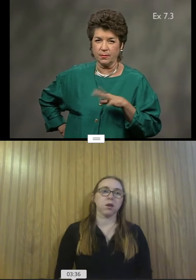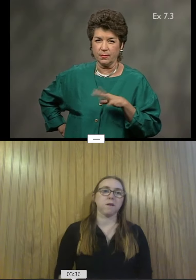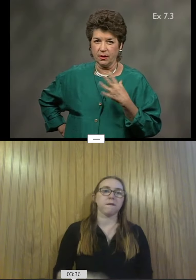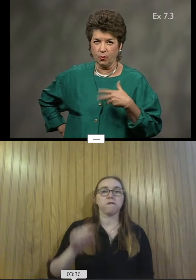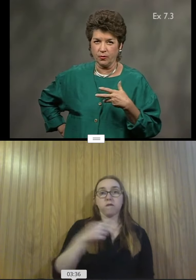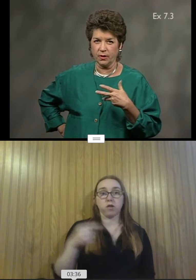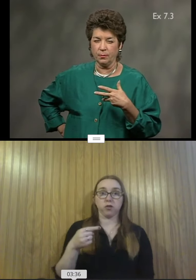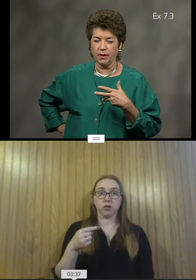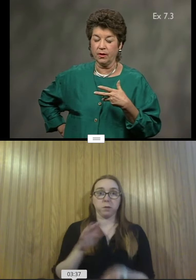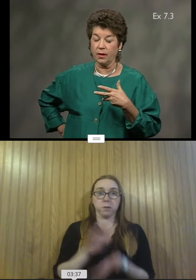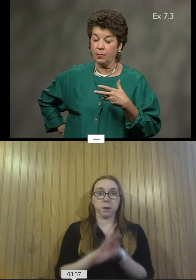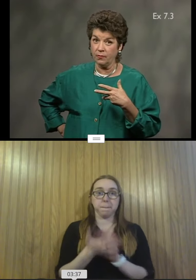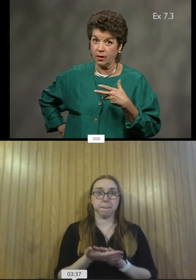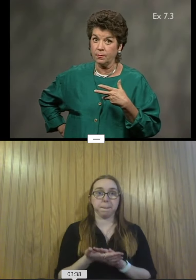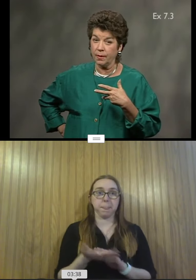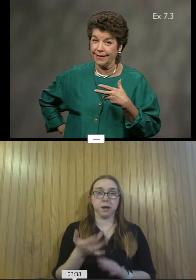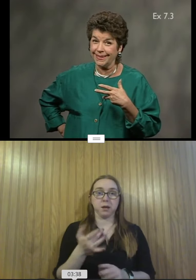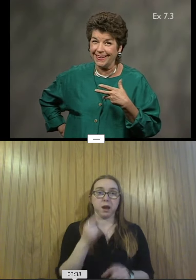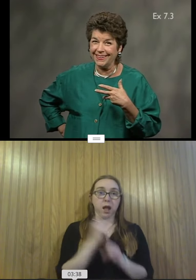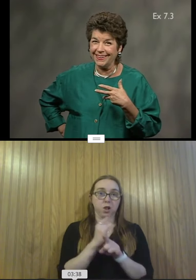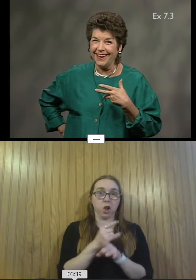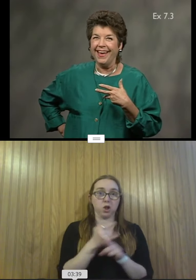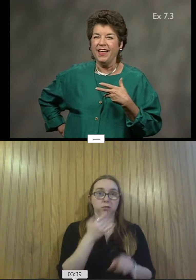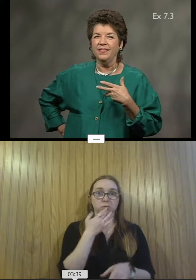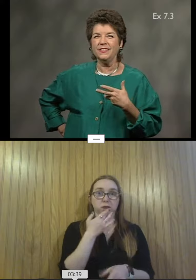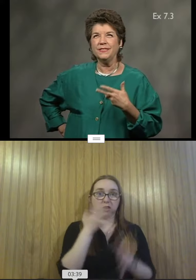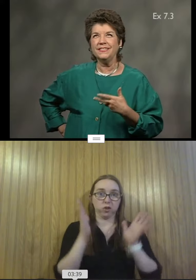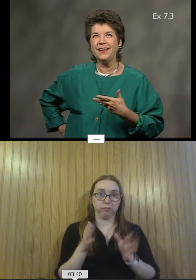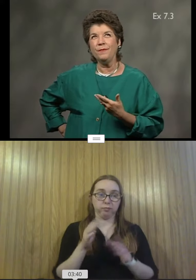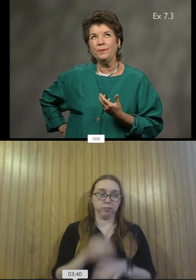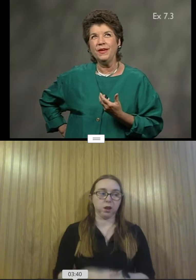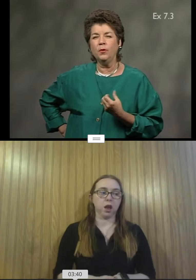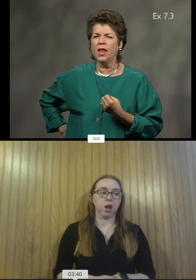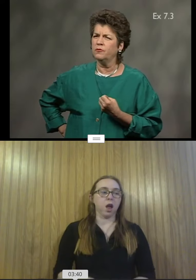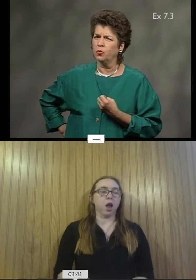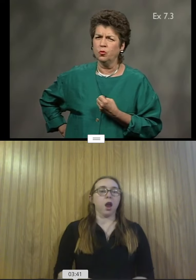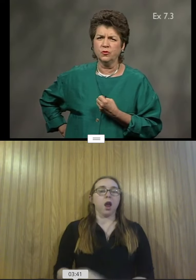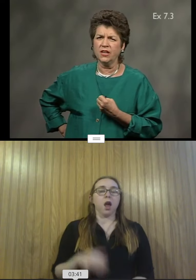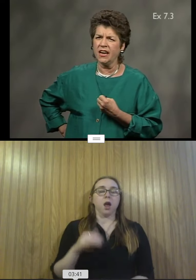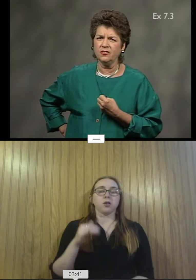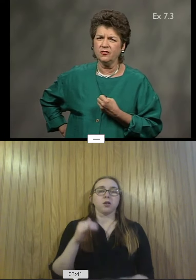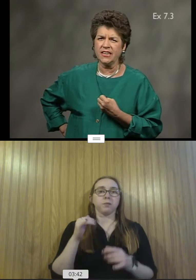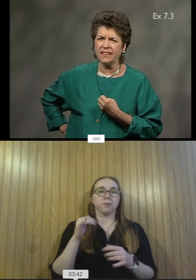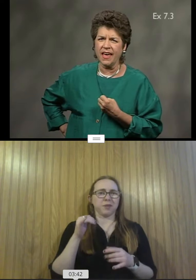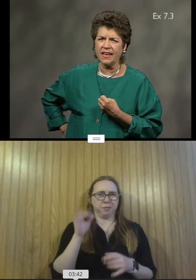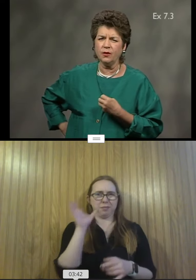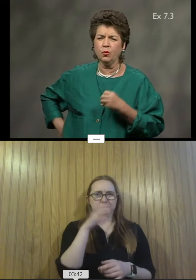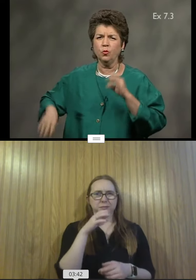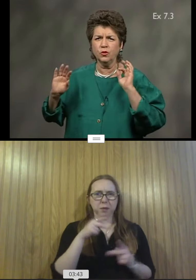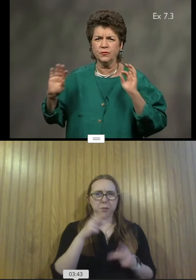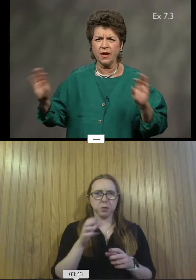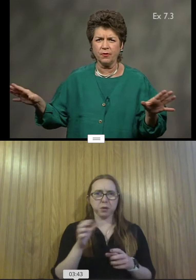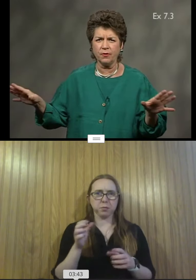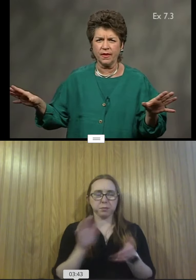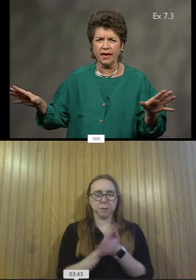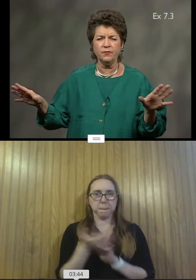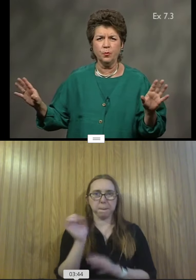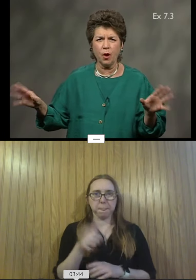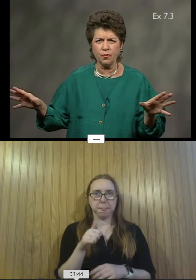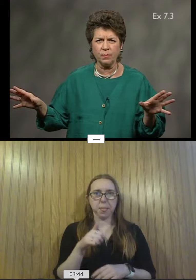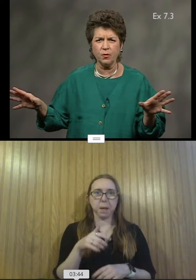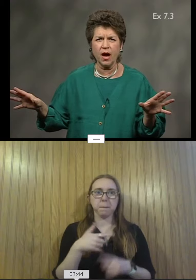that somebody go around drinking beer and get paid for it, but he did. This was a time when people loved rules. You got to understand that. There were rules for everything,